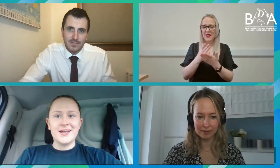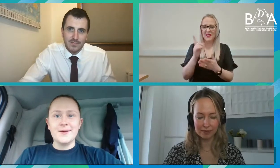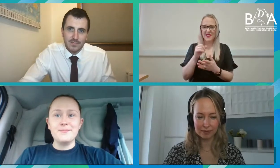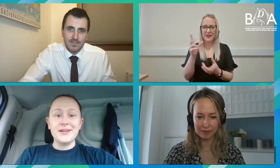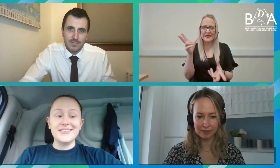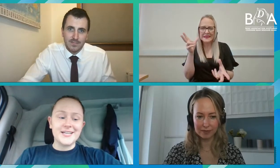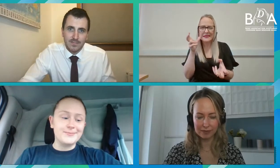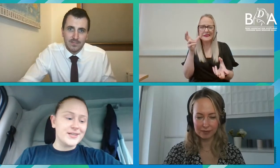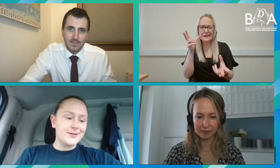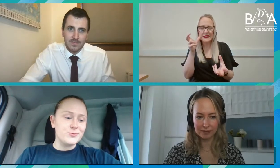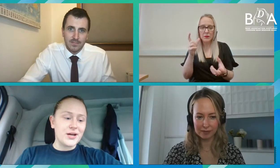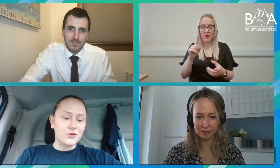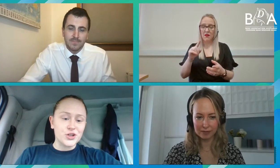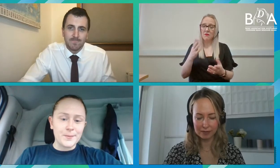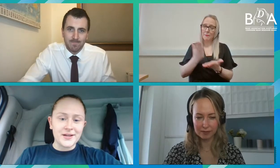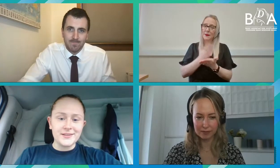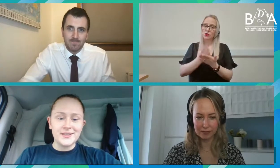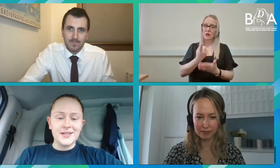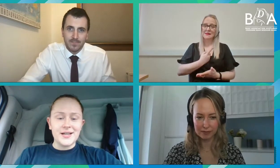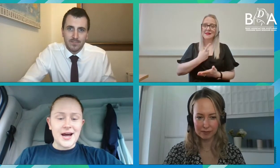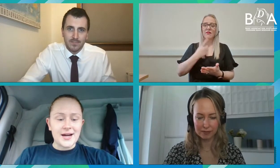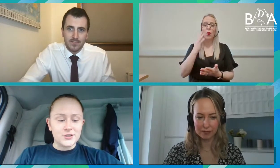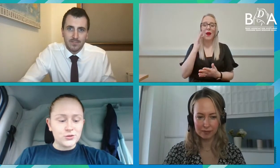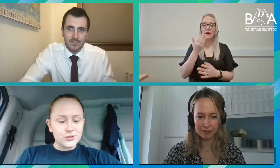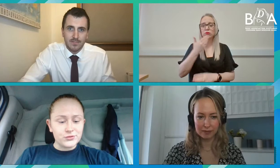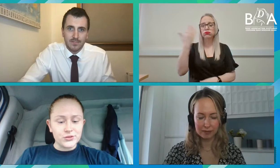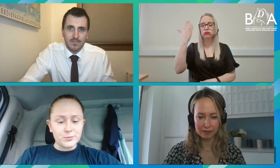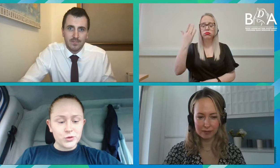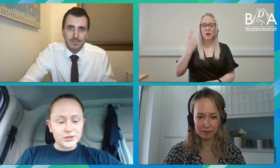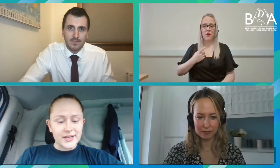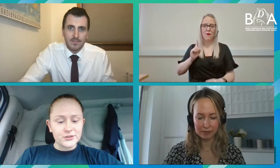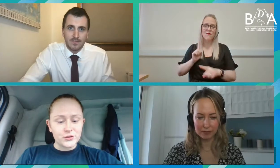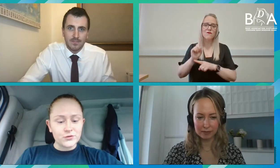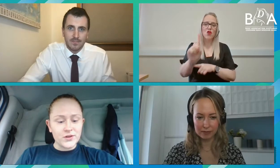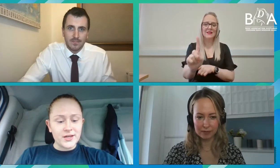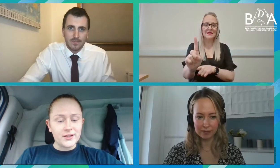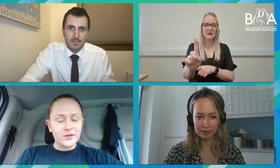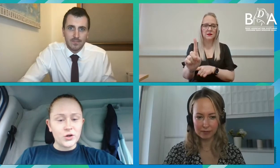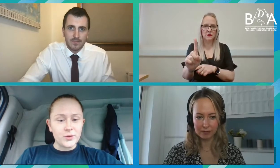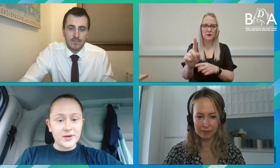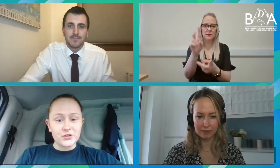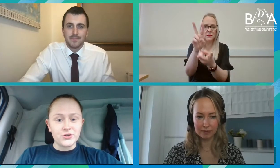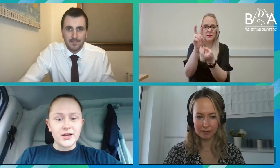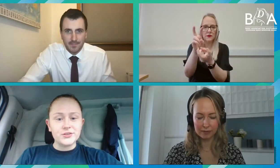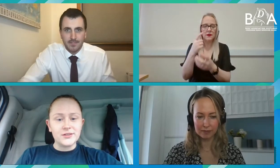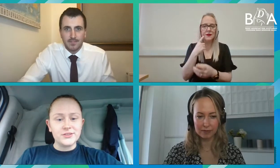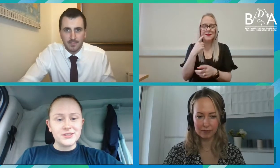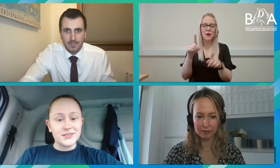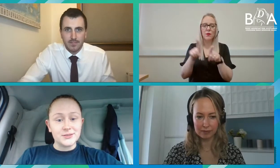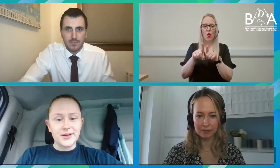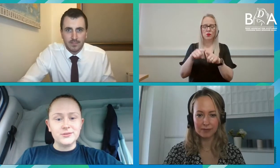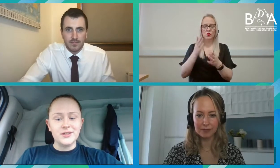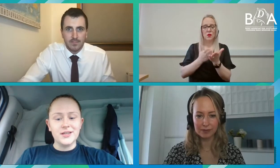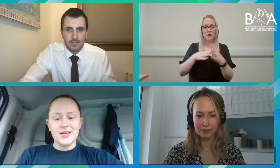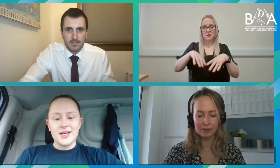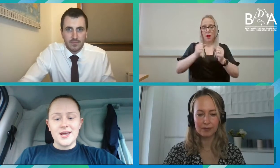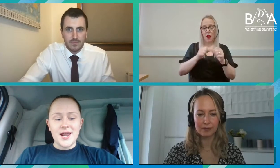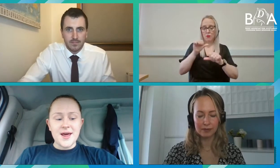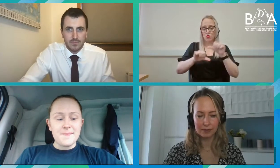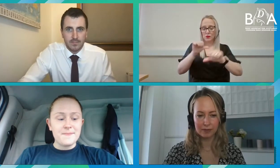folk. But at the same time, when I first come in, I had to go through the process of the occupational health services as